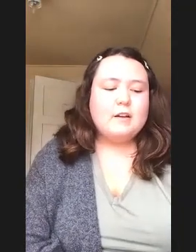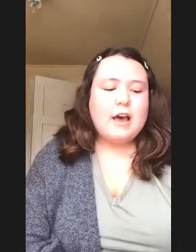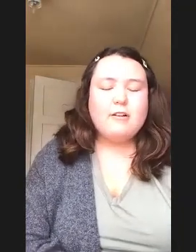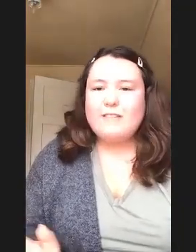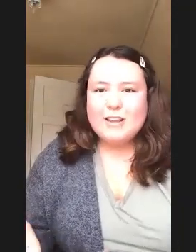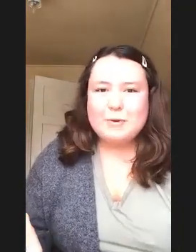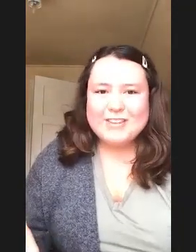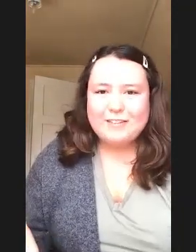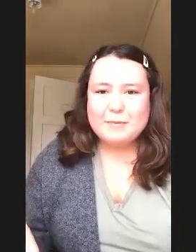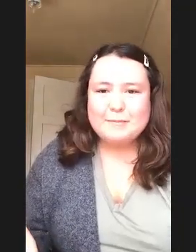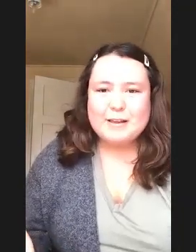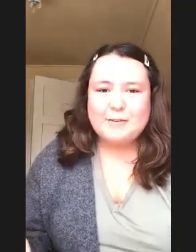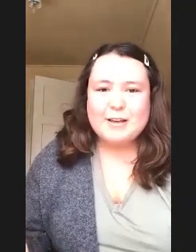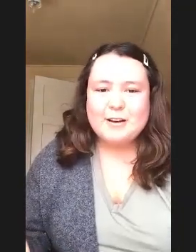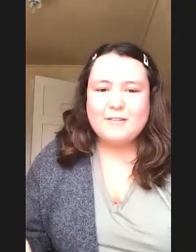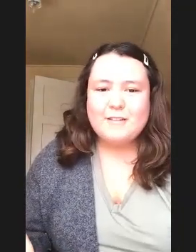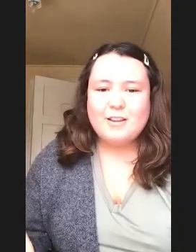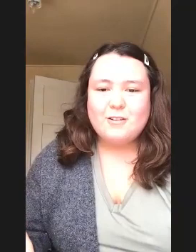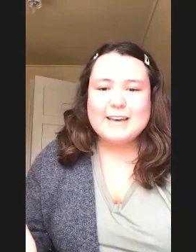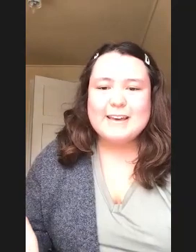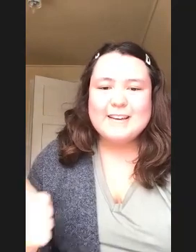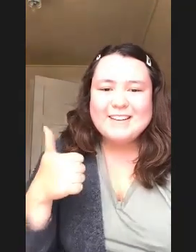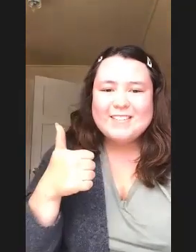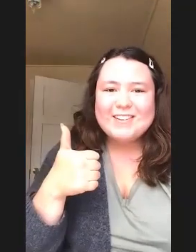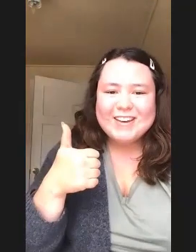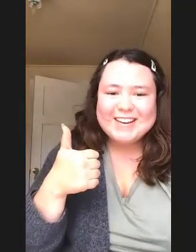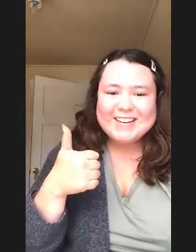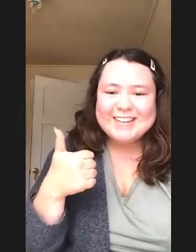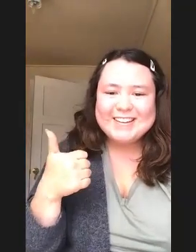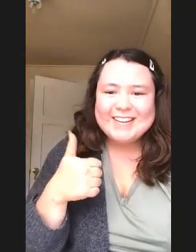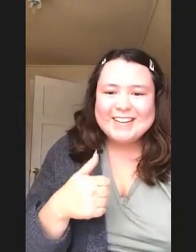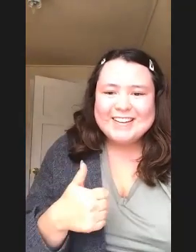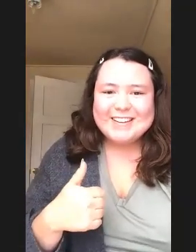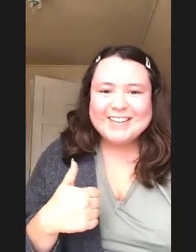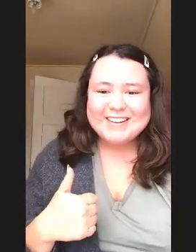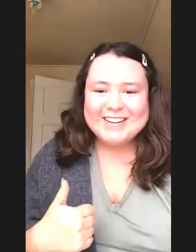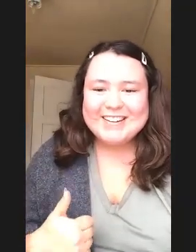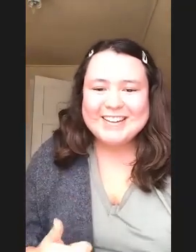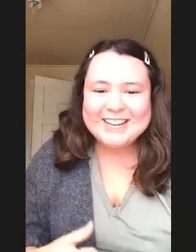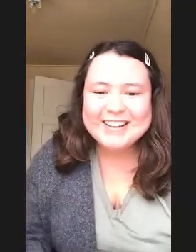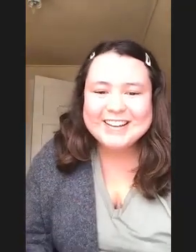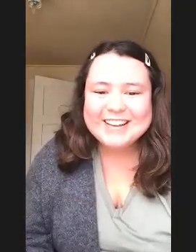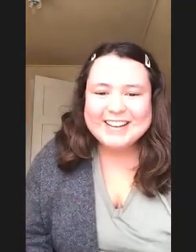how are you feeling about the alphabet, by the way? Are we feeling okay? Okay, good.